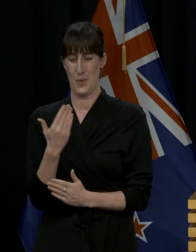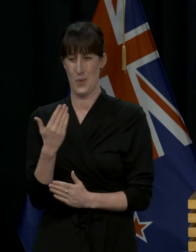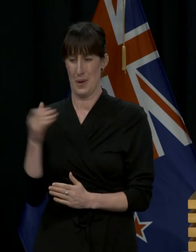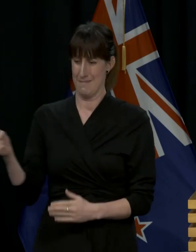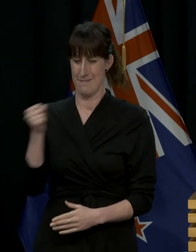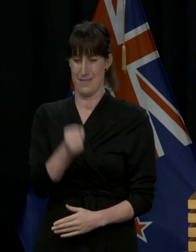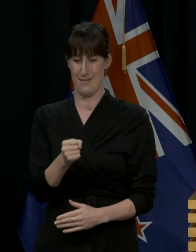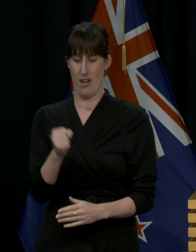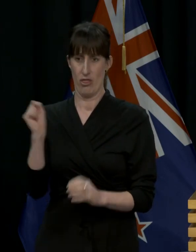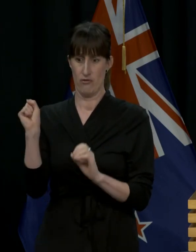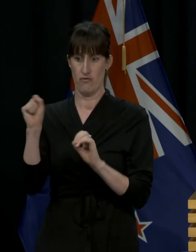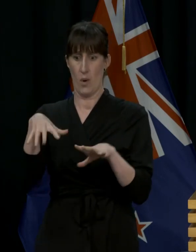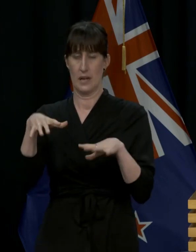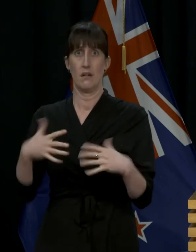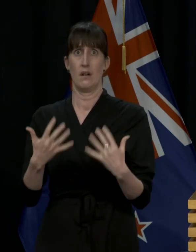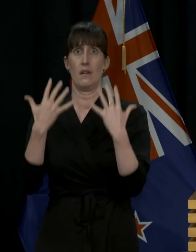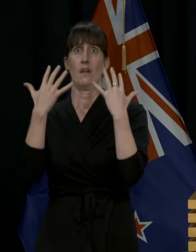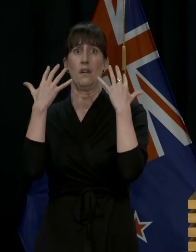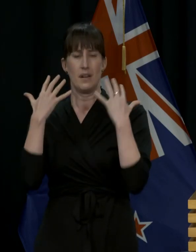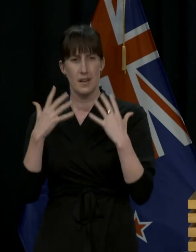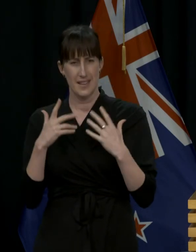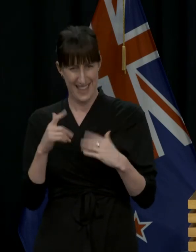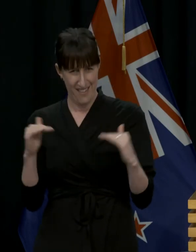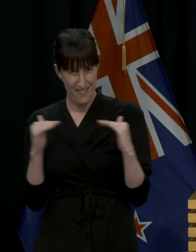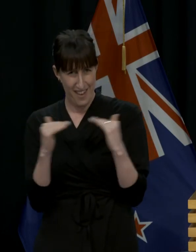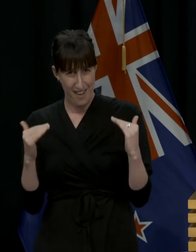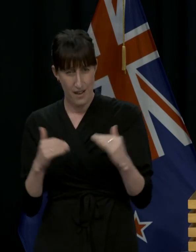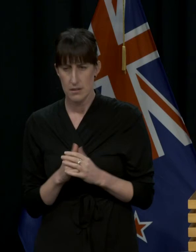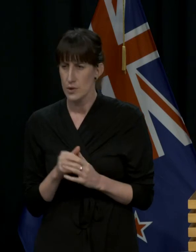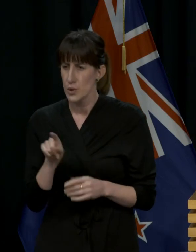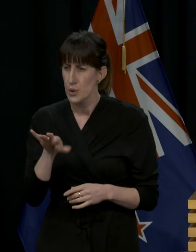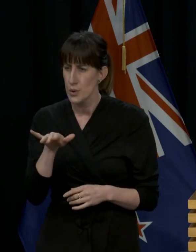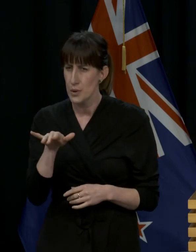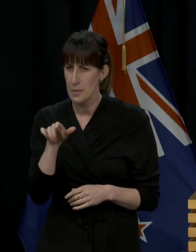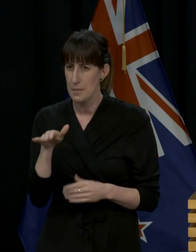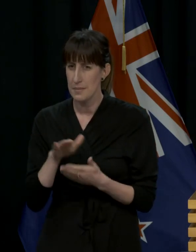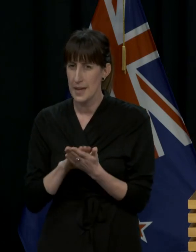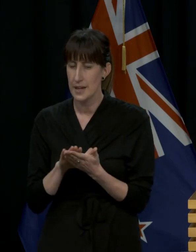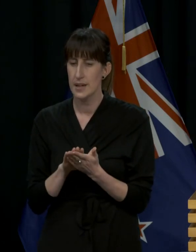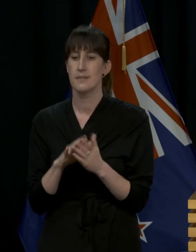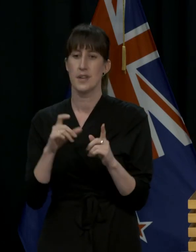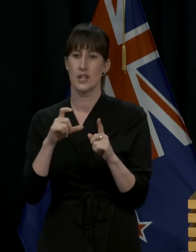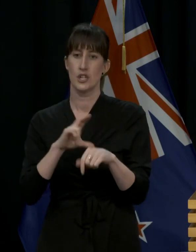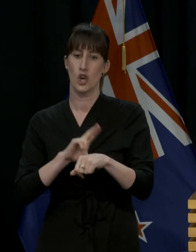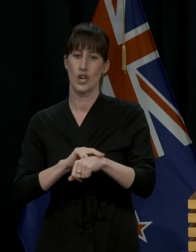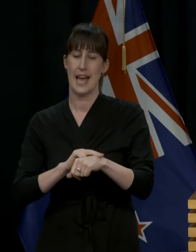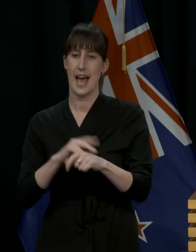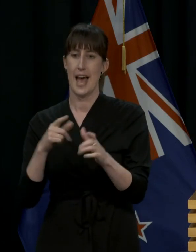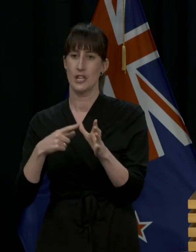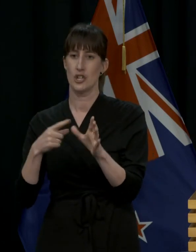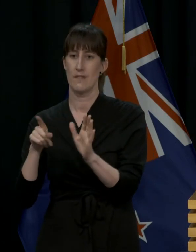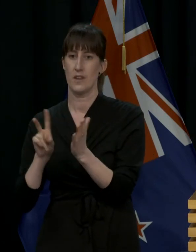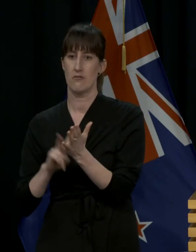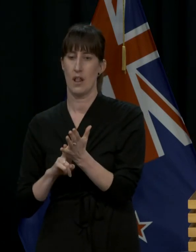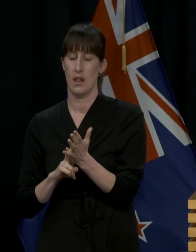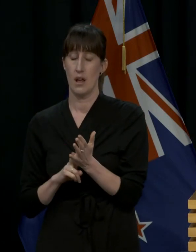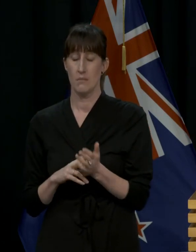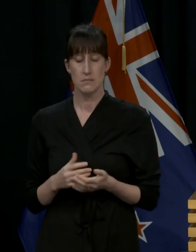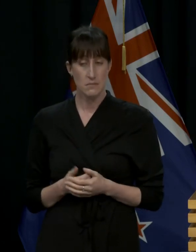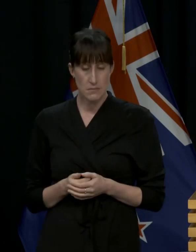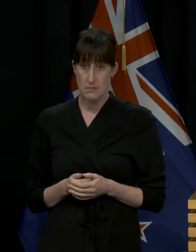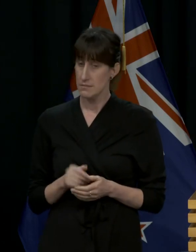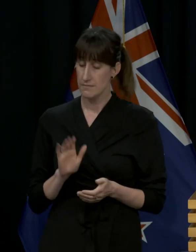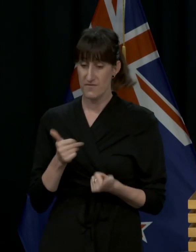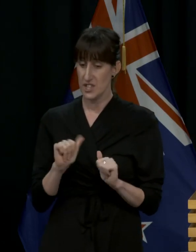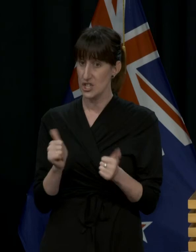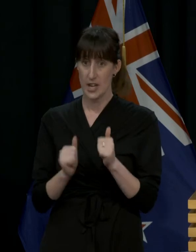Who? Like Dr. Aisha Verrill, going from not even a member of parliament to being inside. It's not without precedence. We've seen it